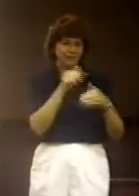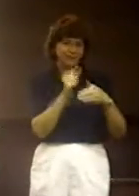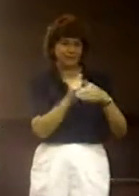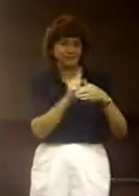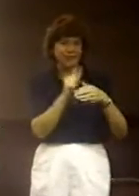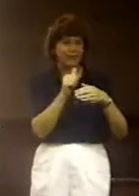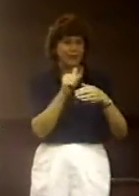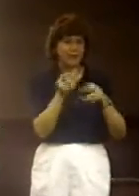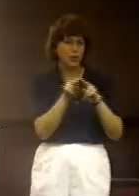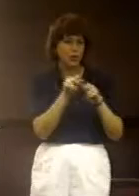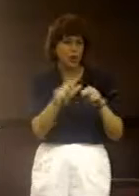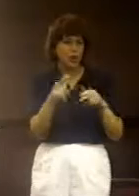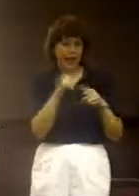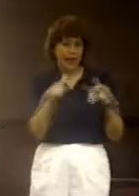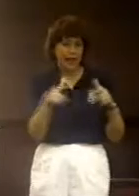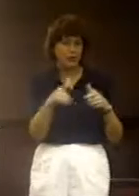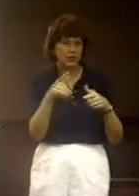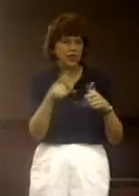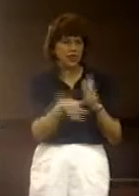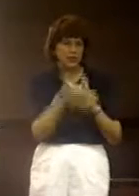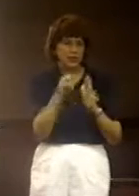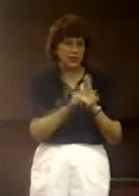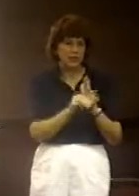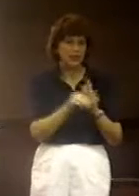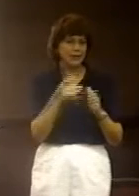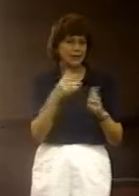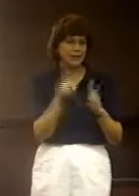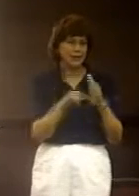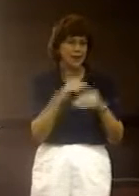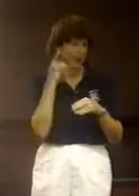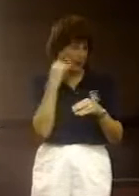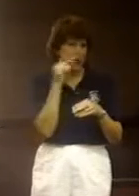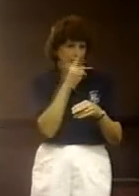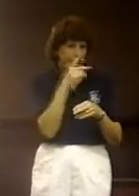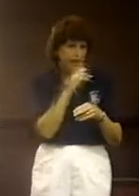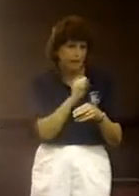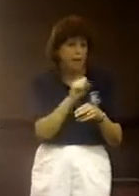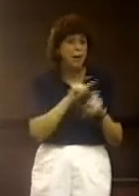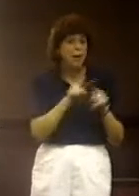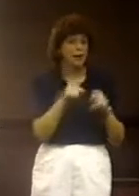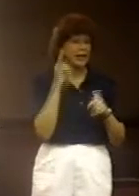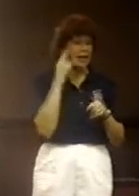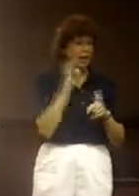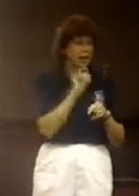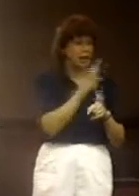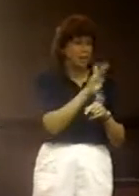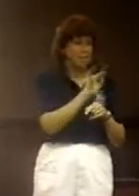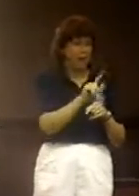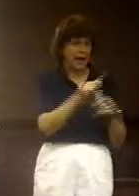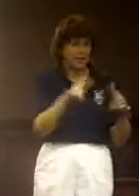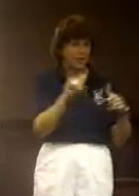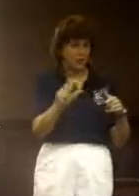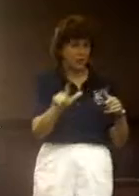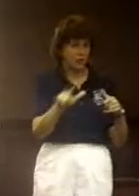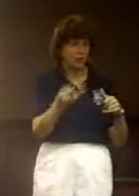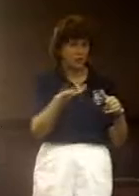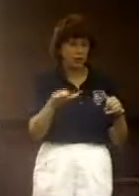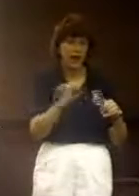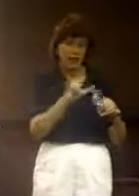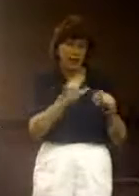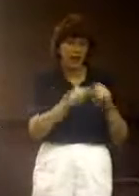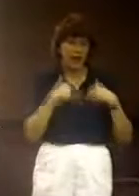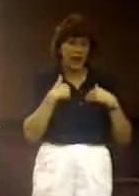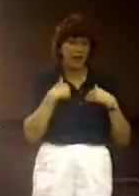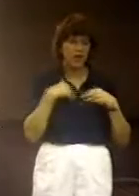all based on hearing kids that know English. But hearing bilingual children also have normal language